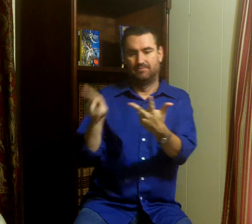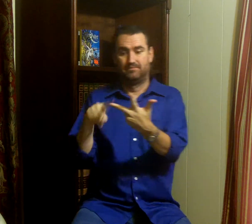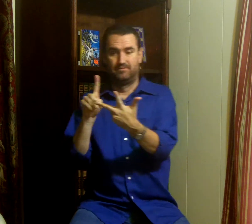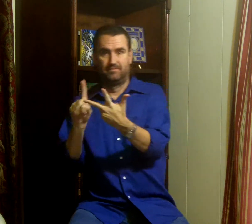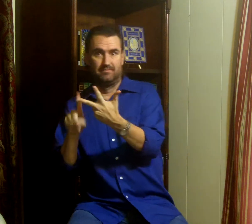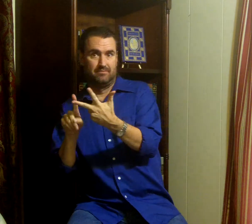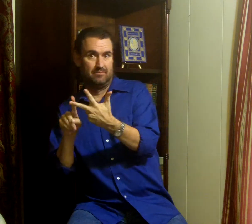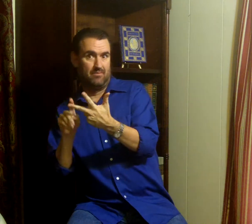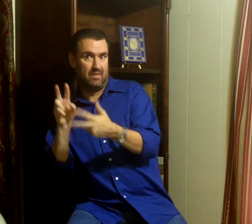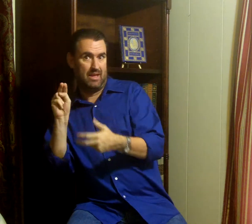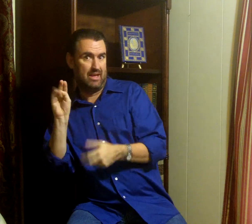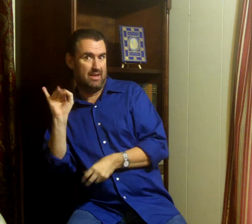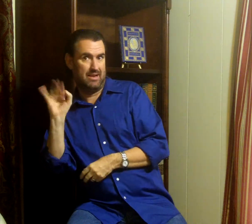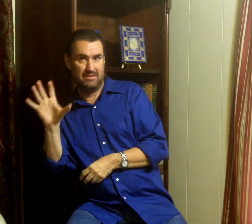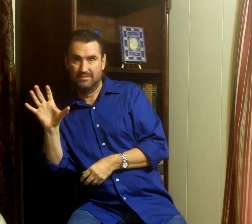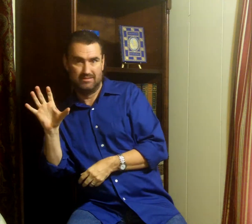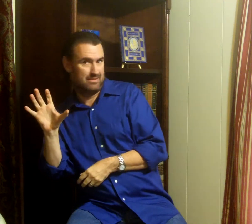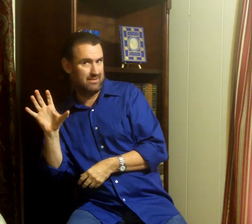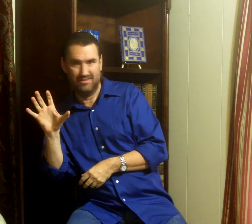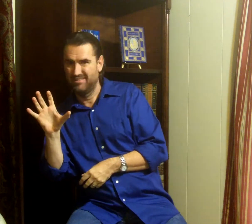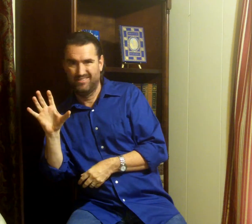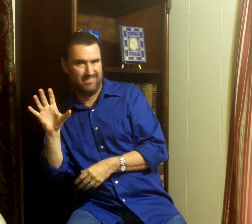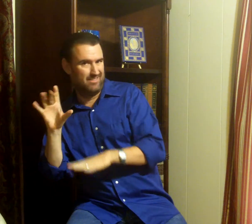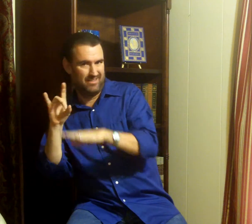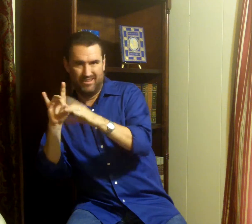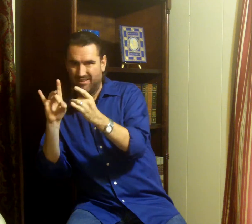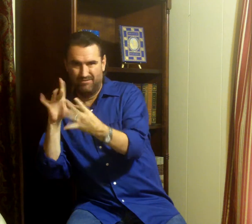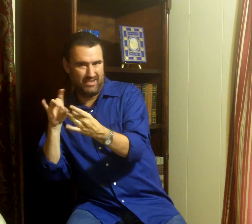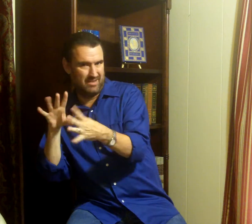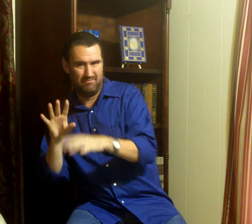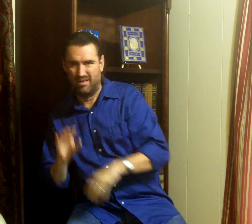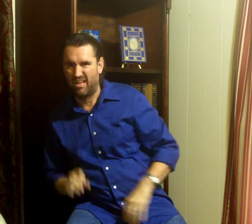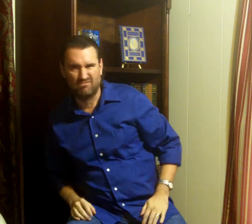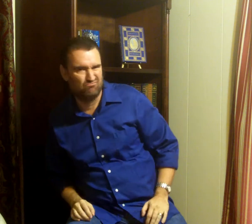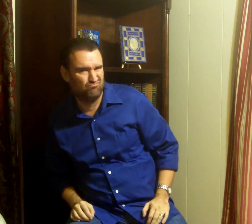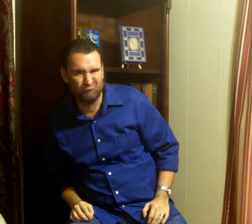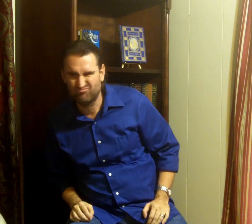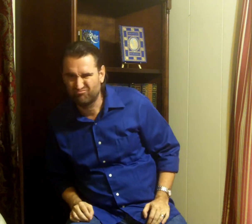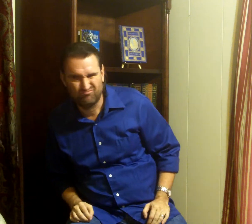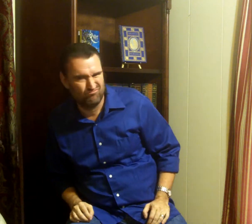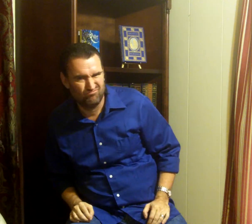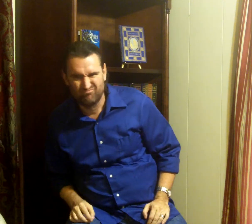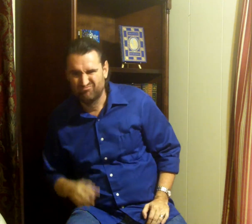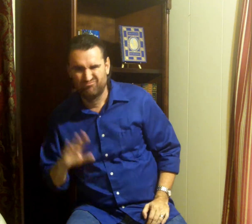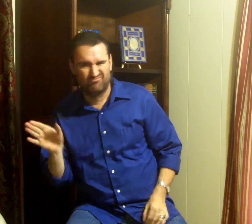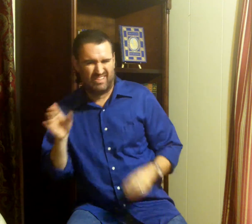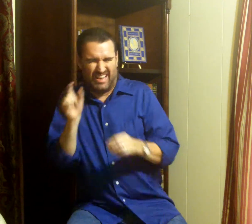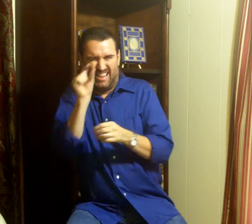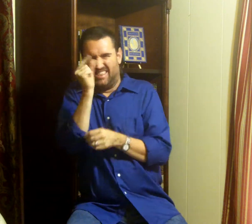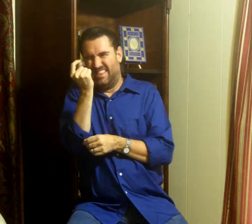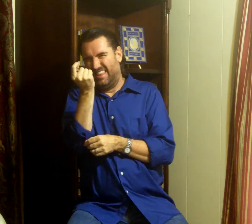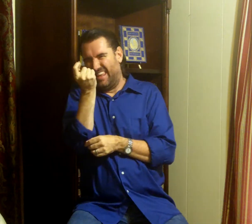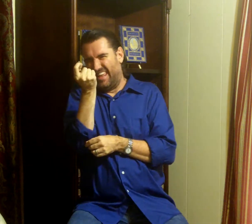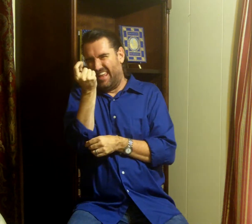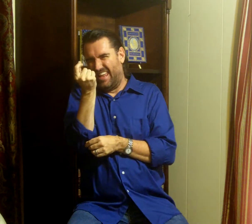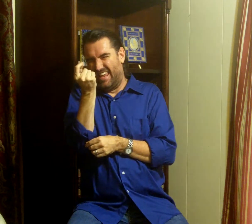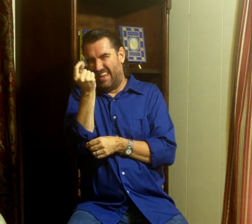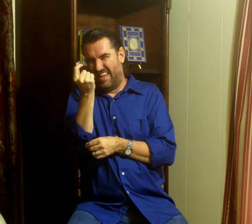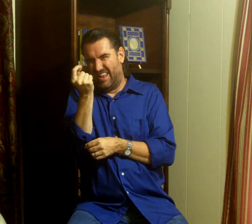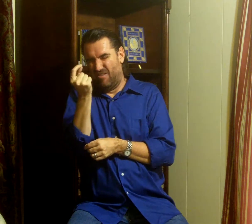not give you detailed feedback. It's very minimal at best, and so the feedback